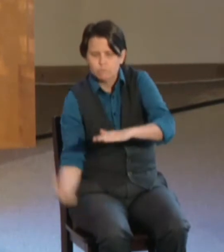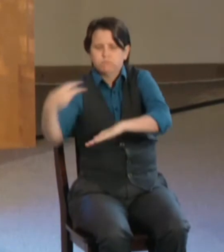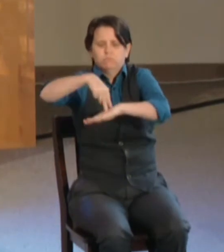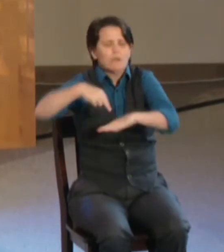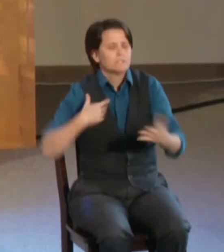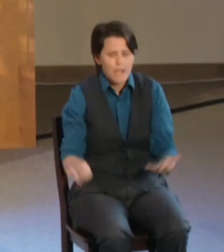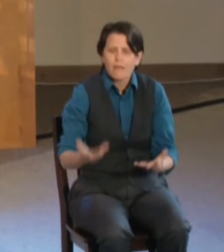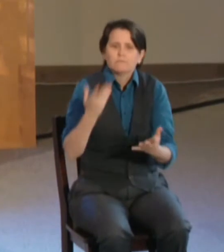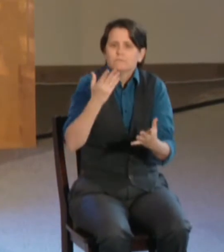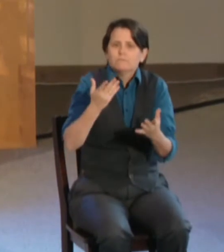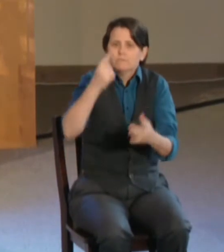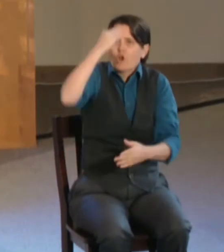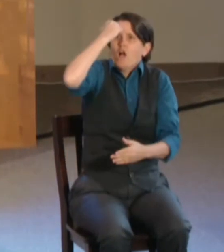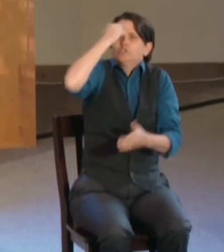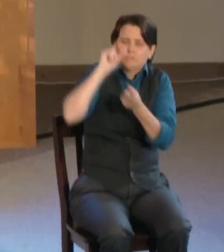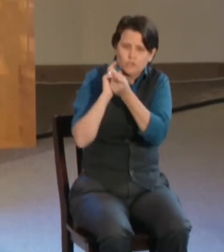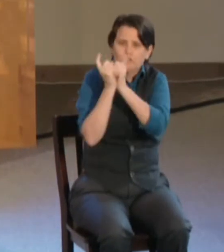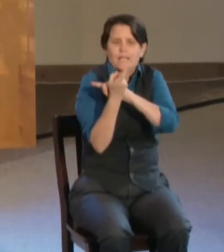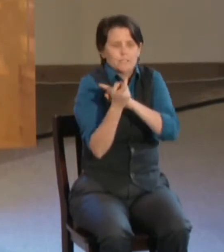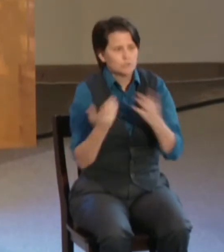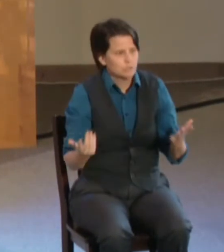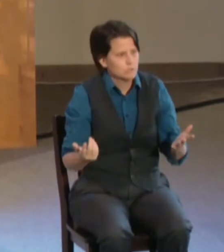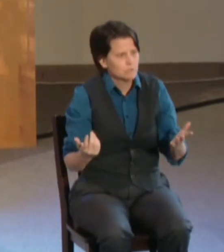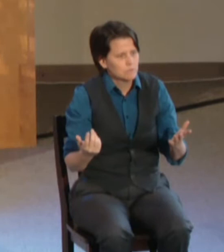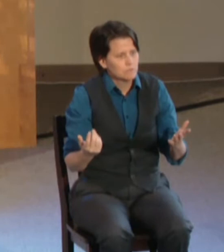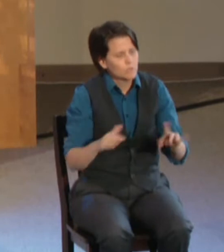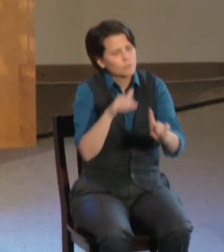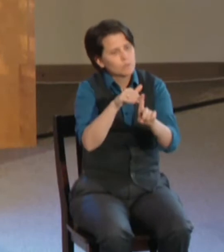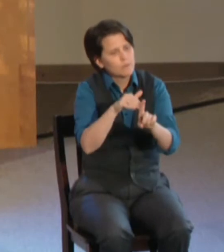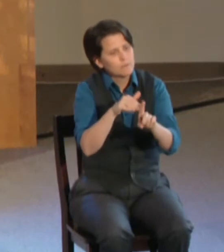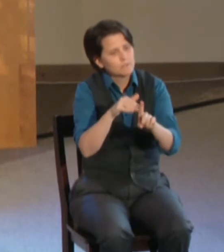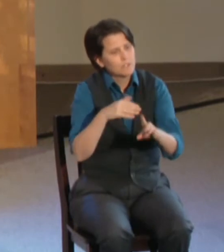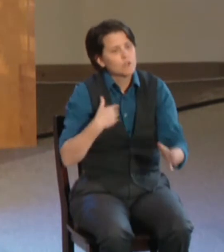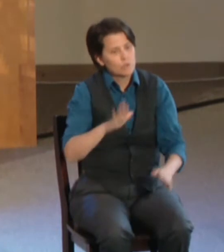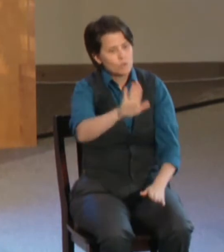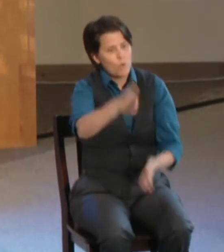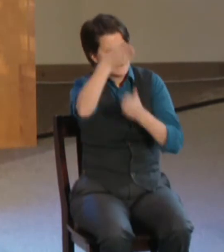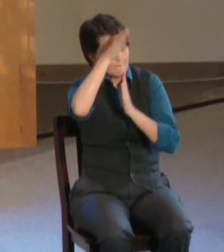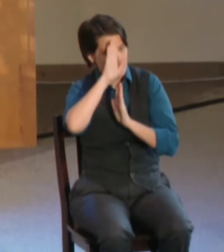James is reminding these converts that saying something like, I behold your divinity.